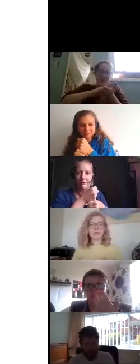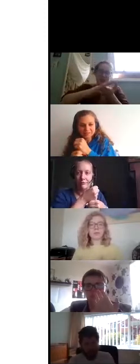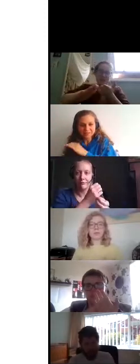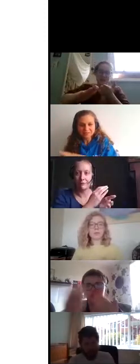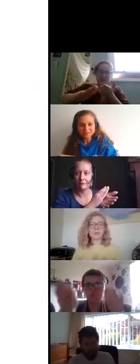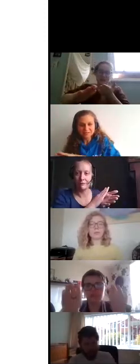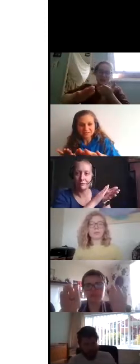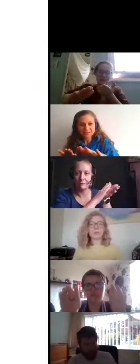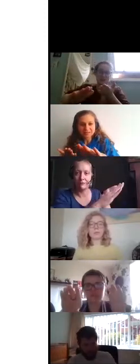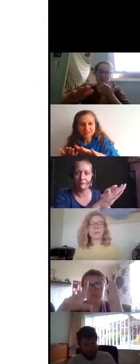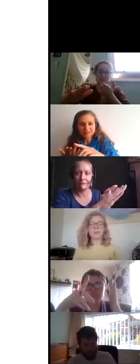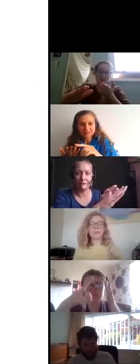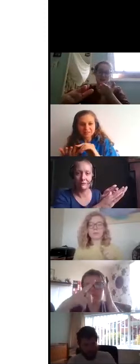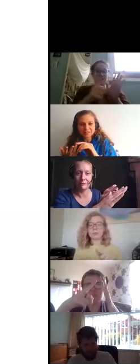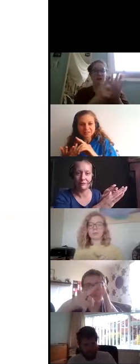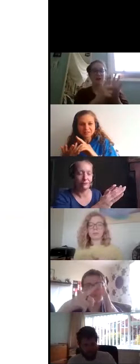H,